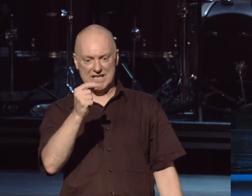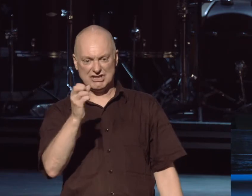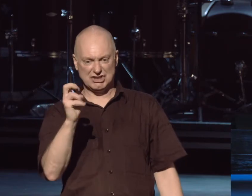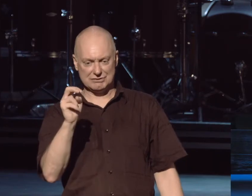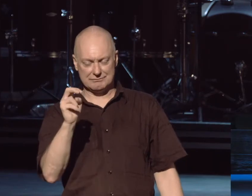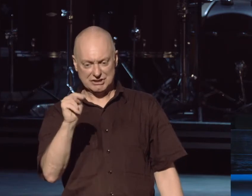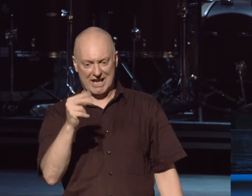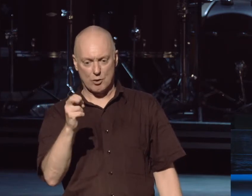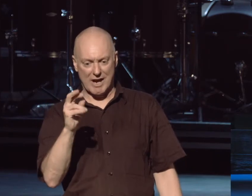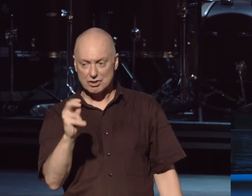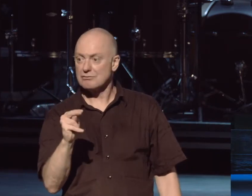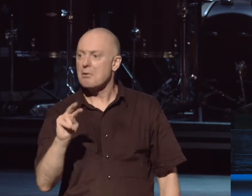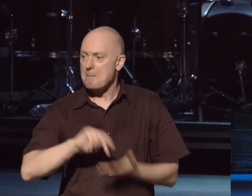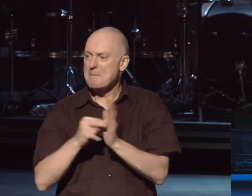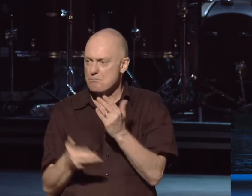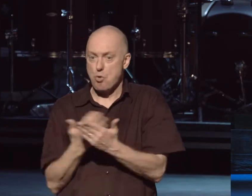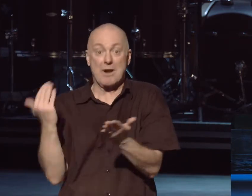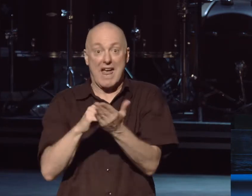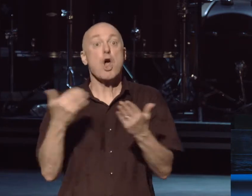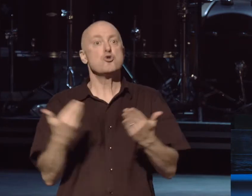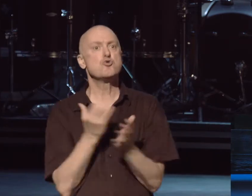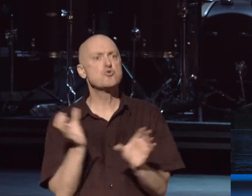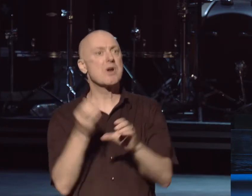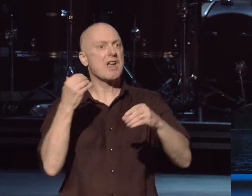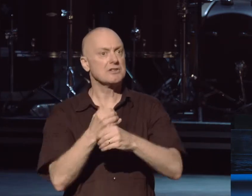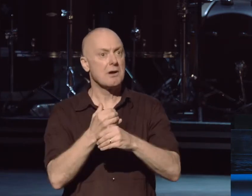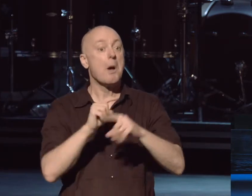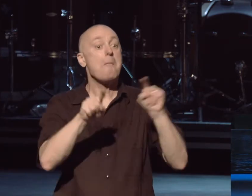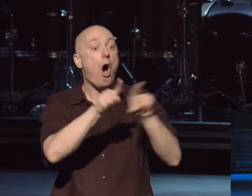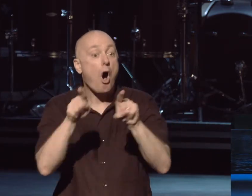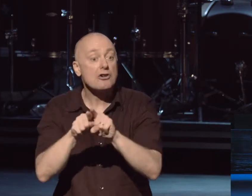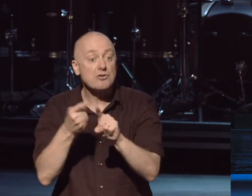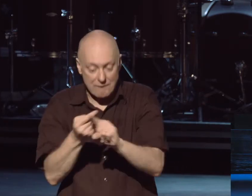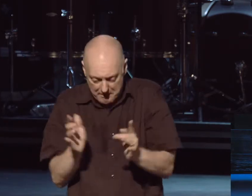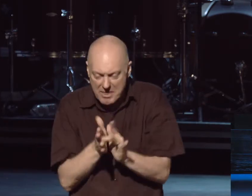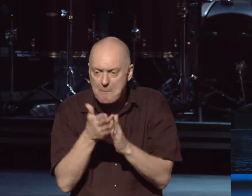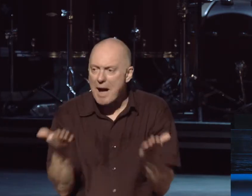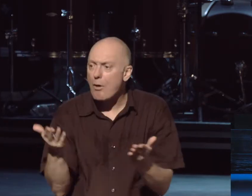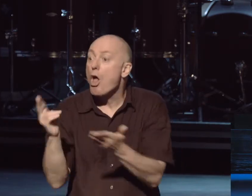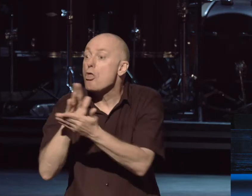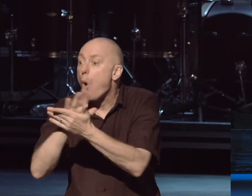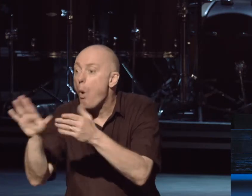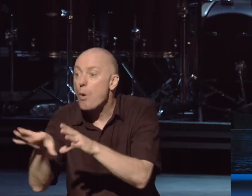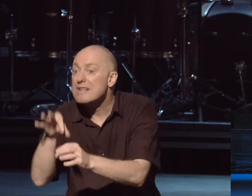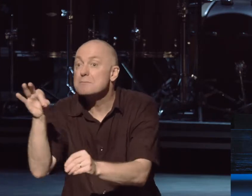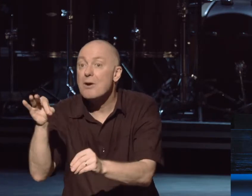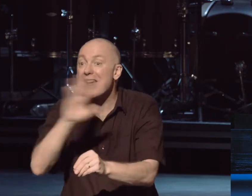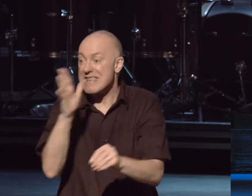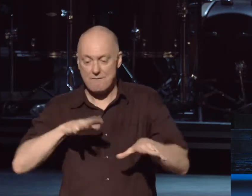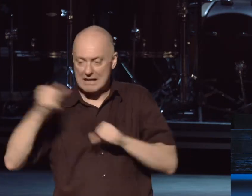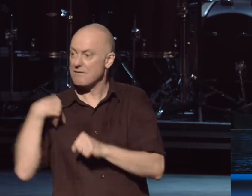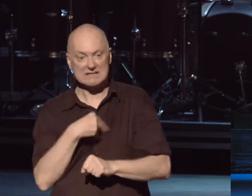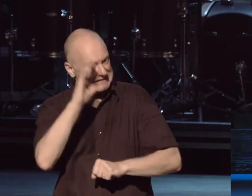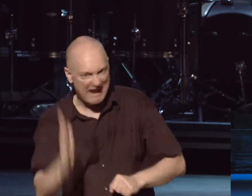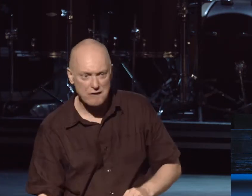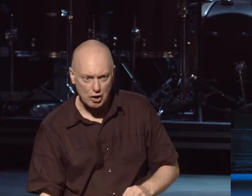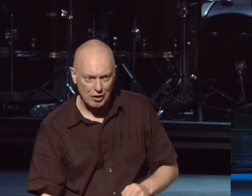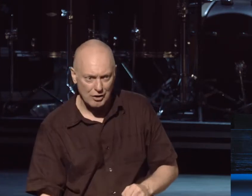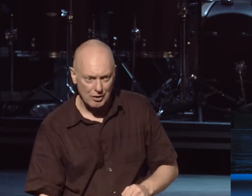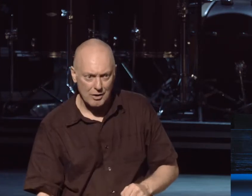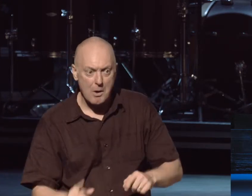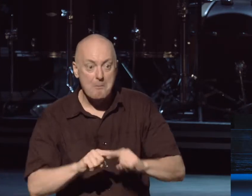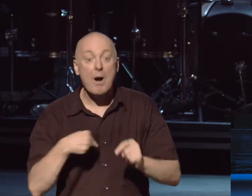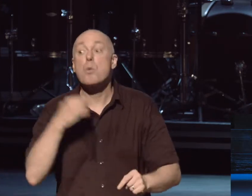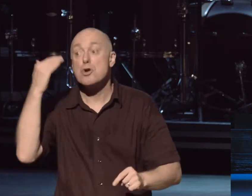That's, again, becoming a new creation. But we also know from Scripture, even though the Holy Spirit can never leave us, we do know